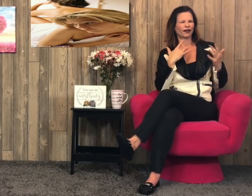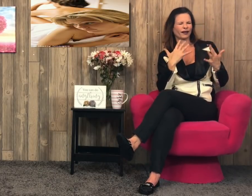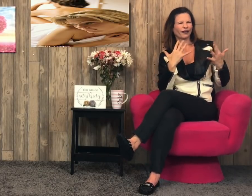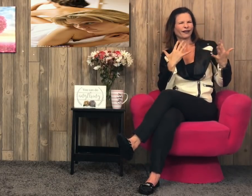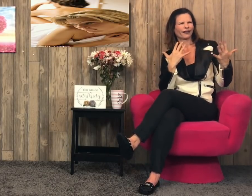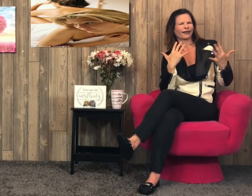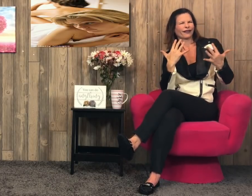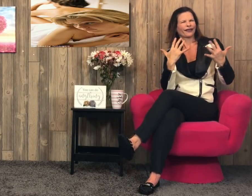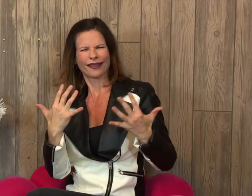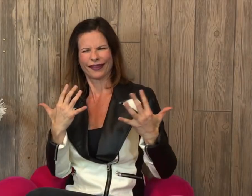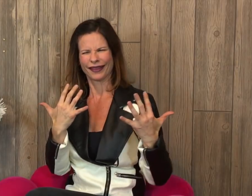click.